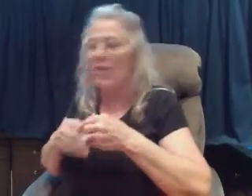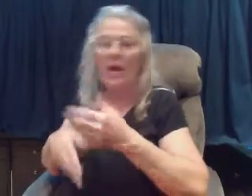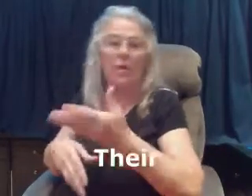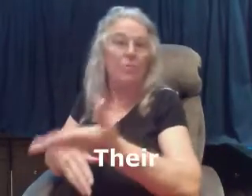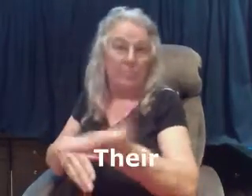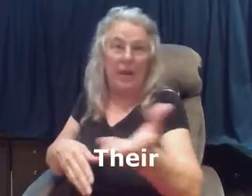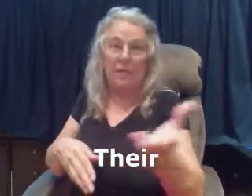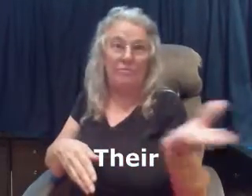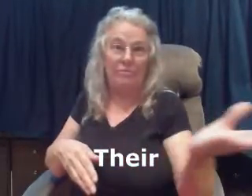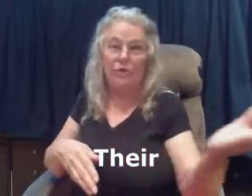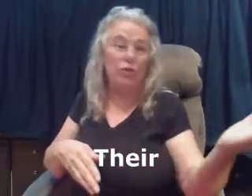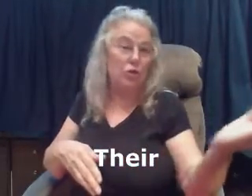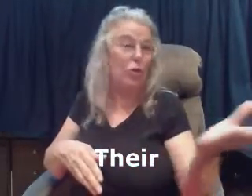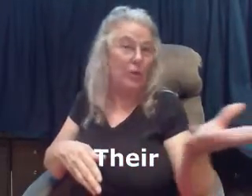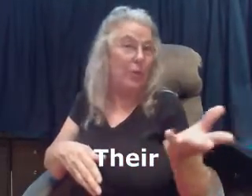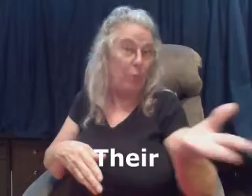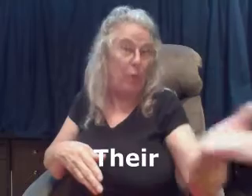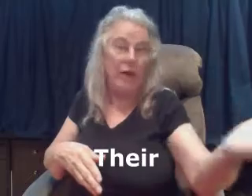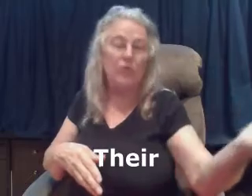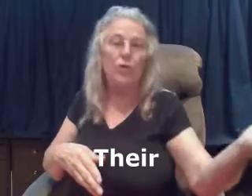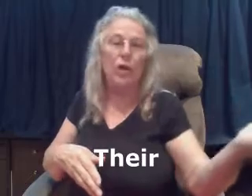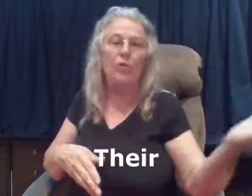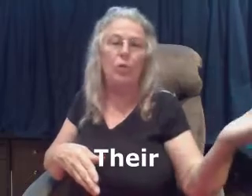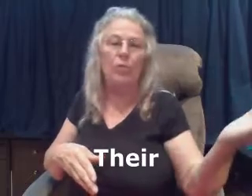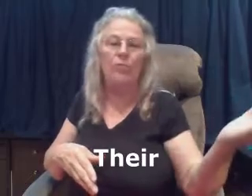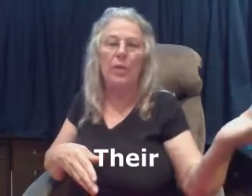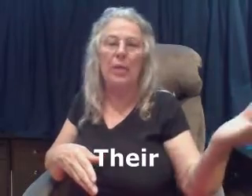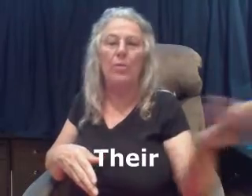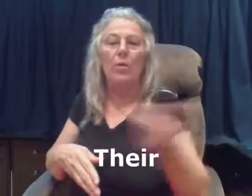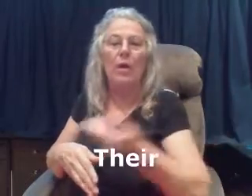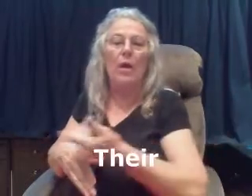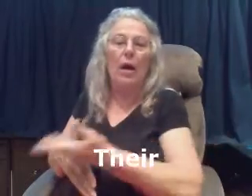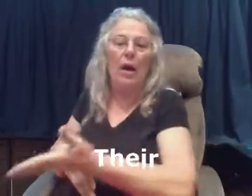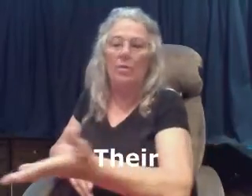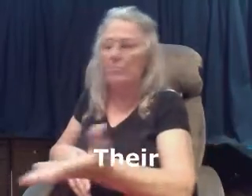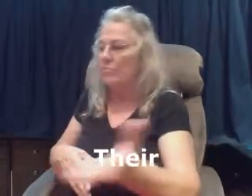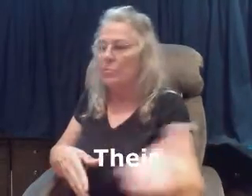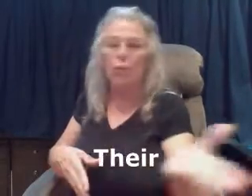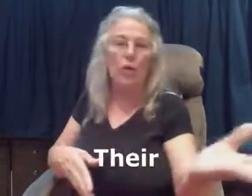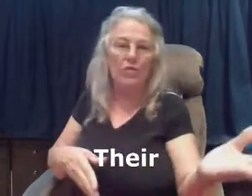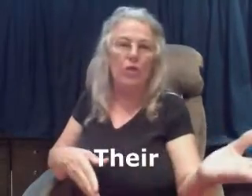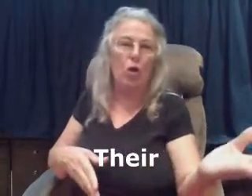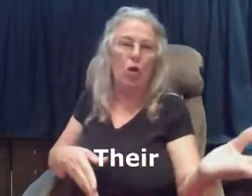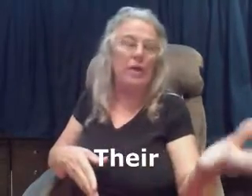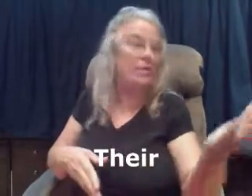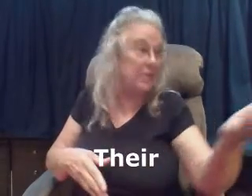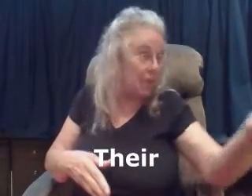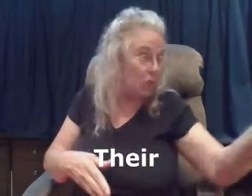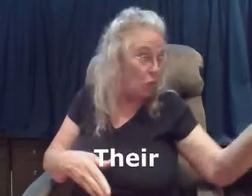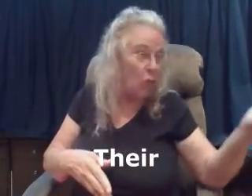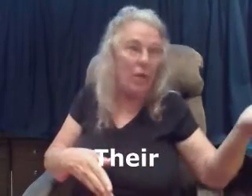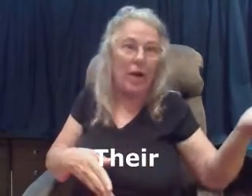There. And you're just going to be pointing to a group of people, whoever the audience is, or